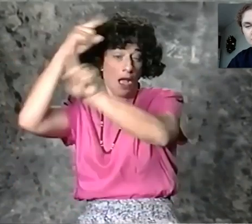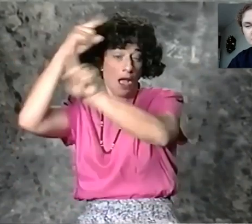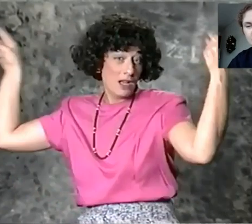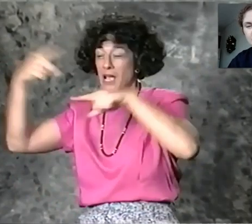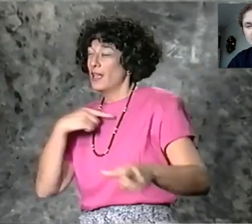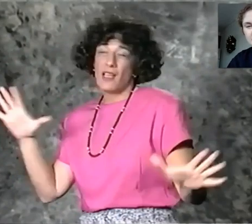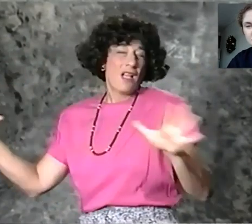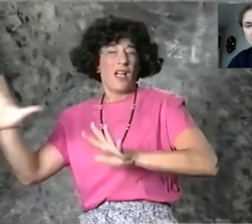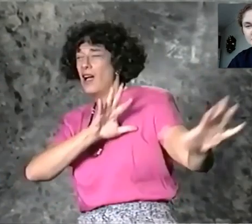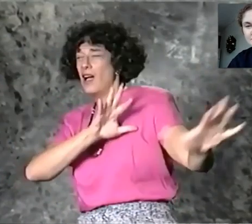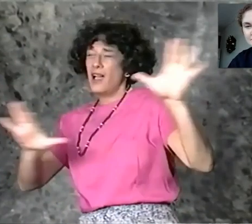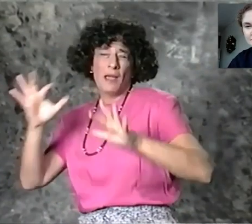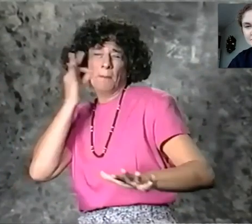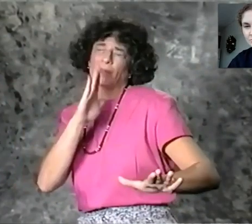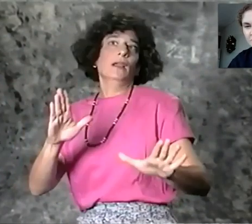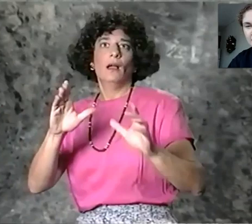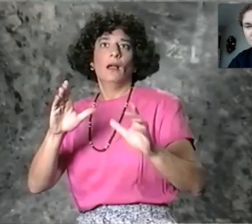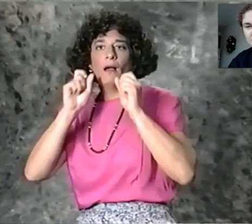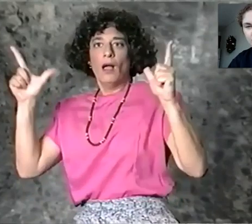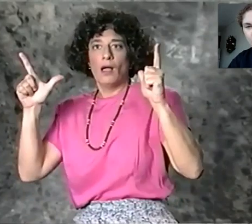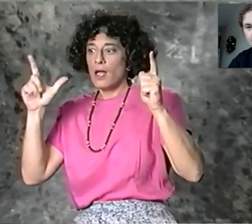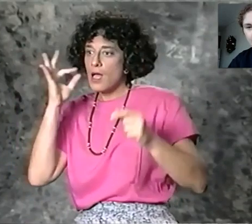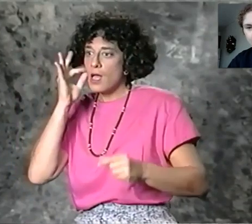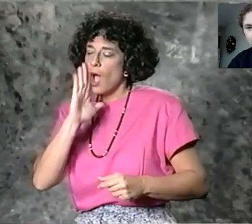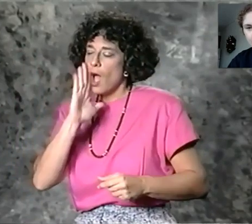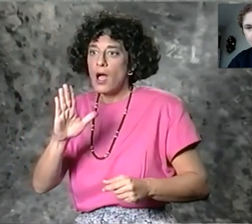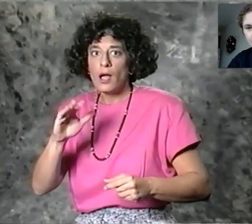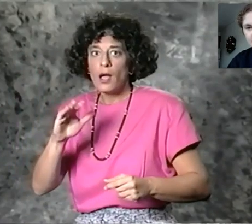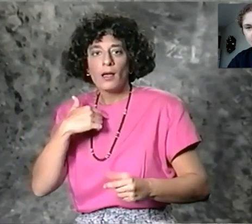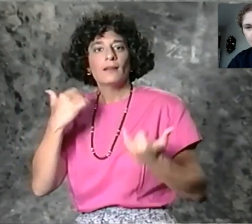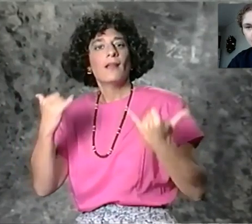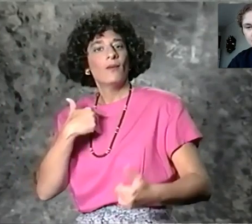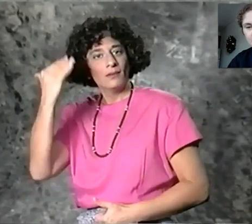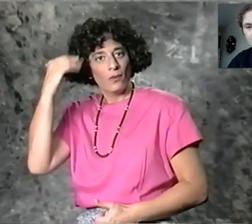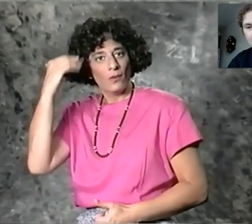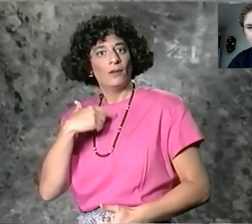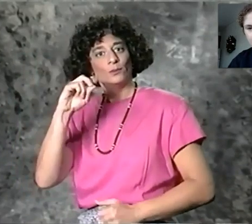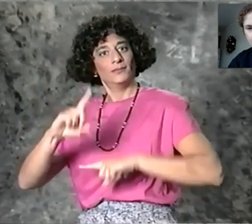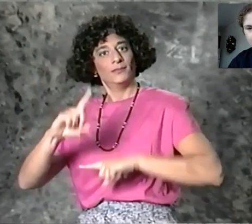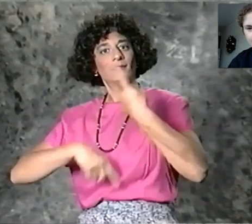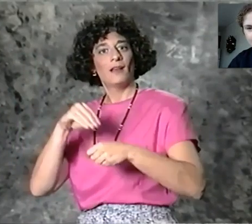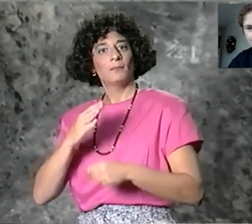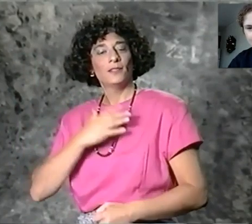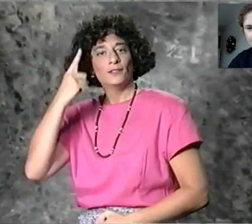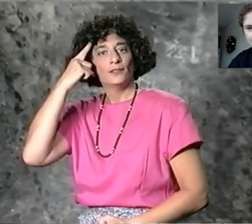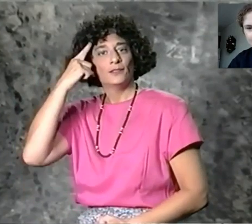was just squirting out just enough water. And the bees stung me.